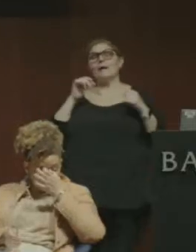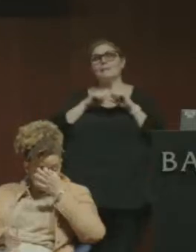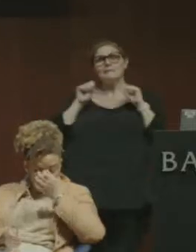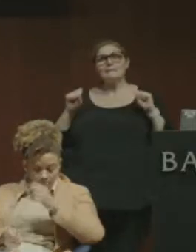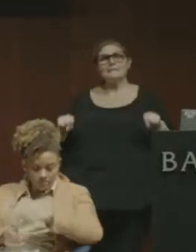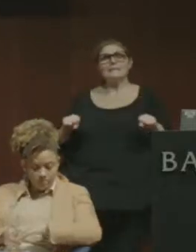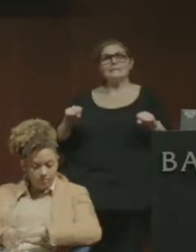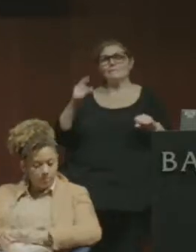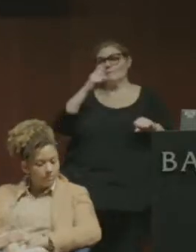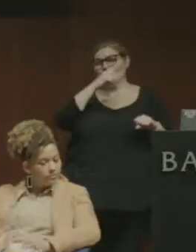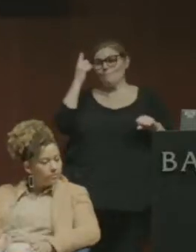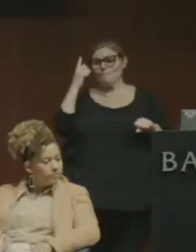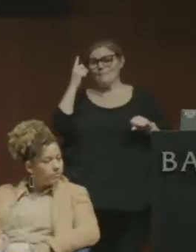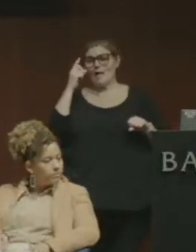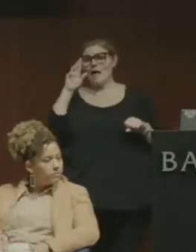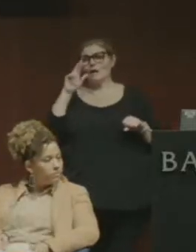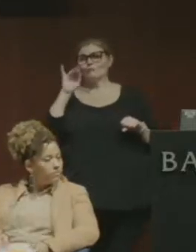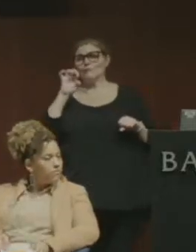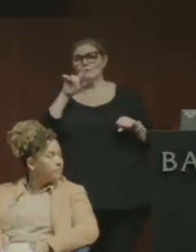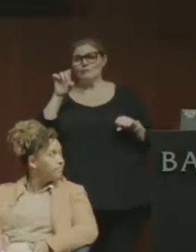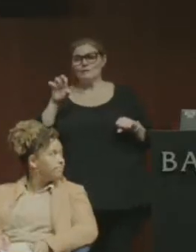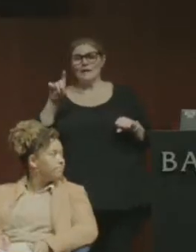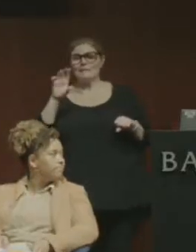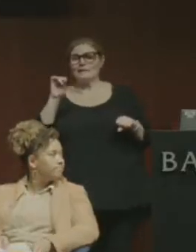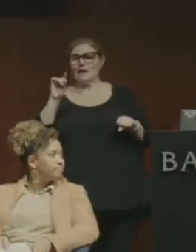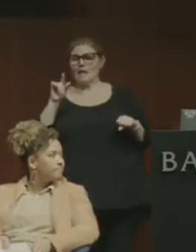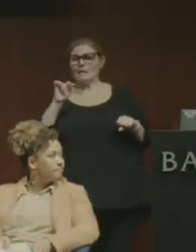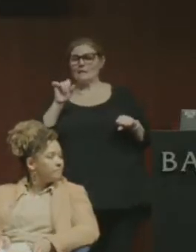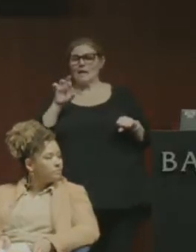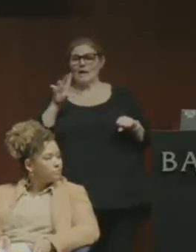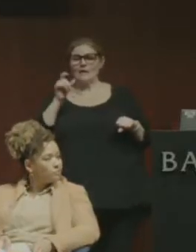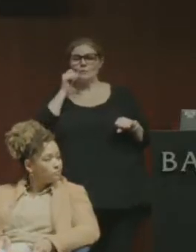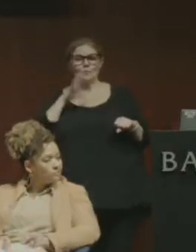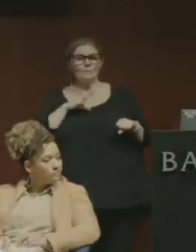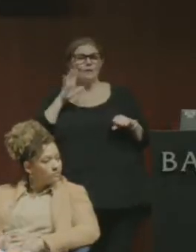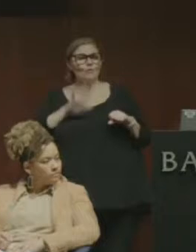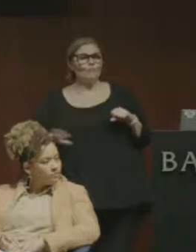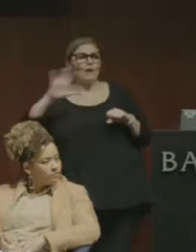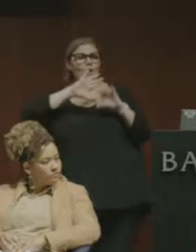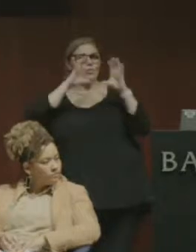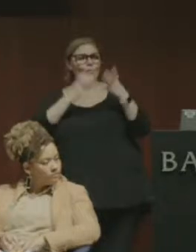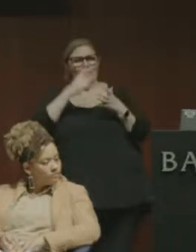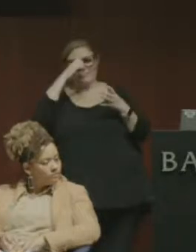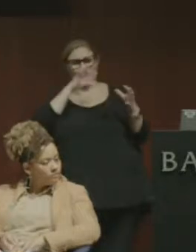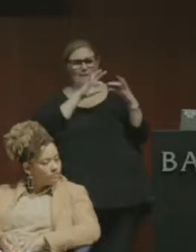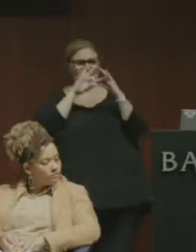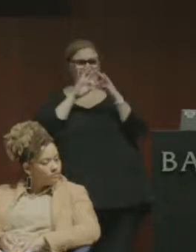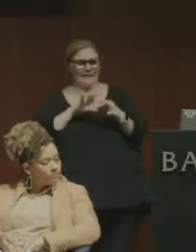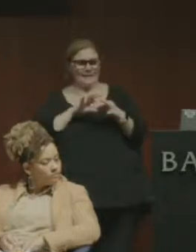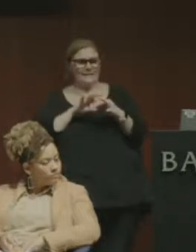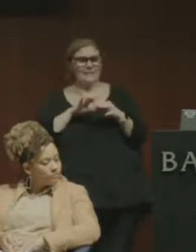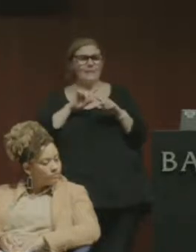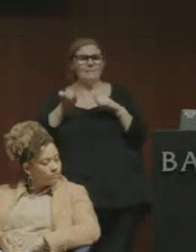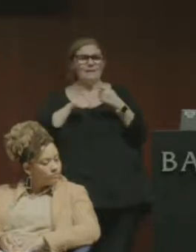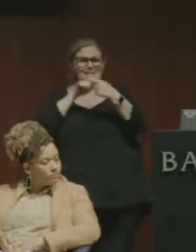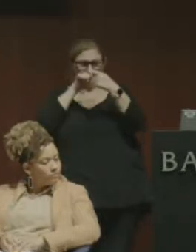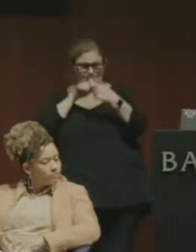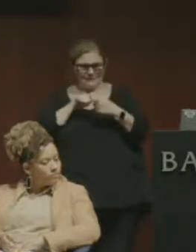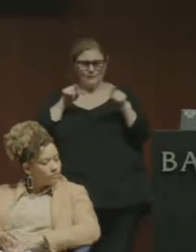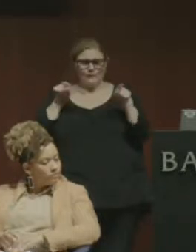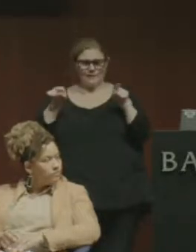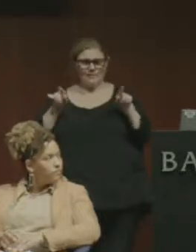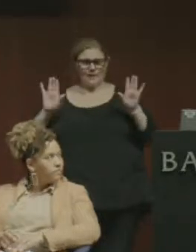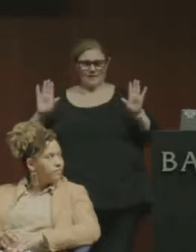system for Black, racialized, and colonized women around the world, we have to think about the links between them, but also the specificities in